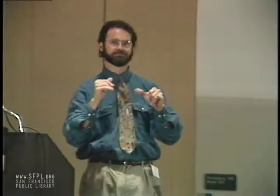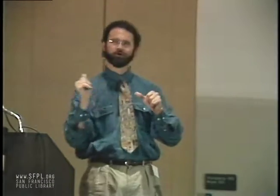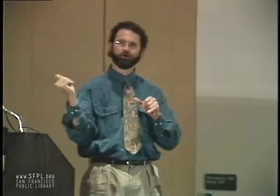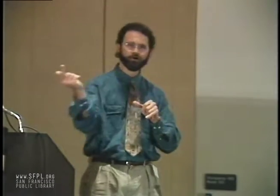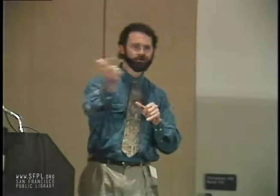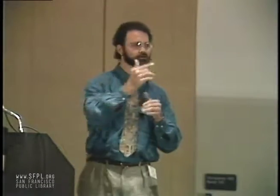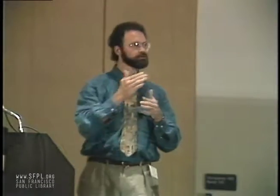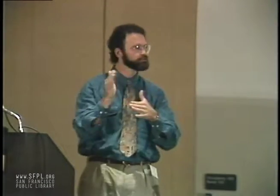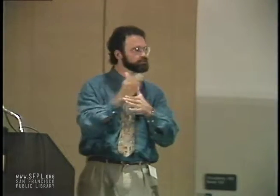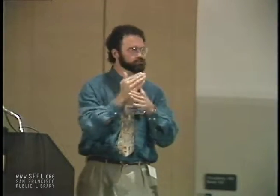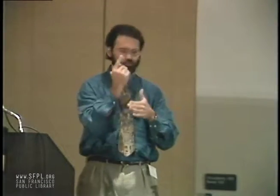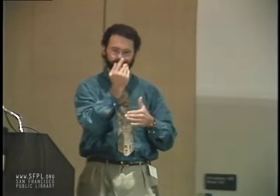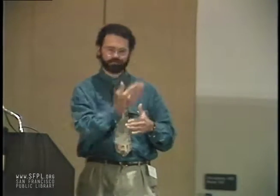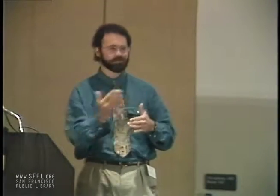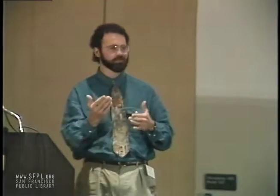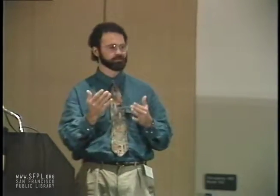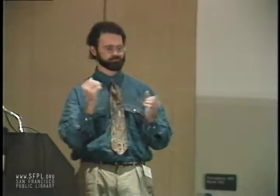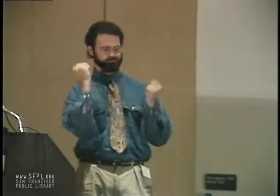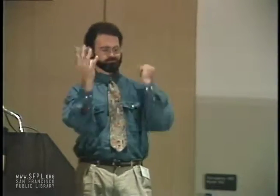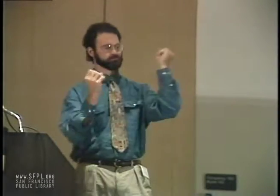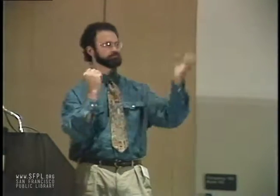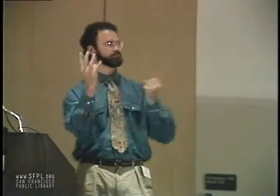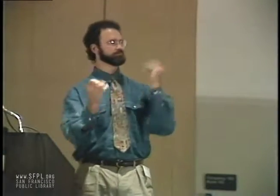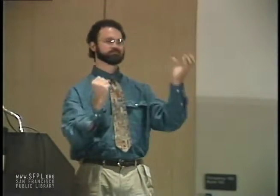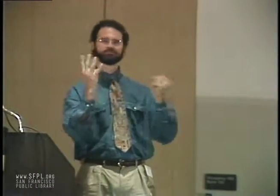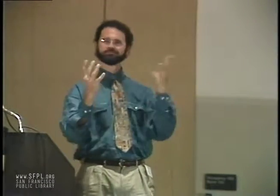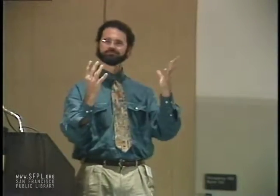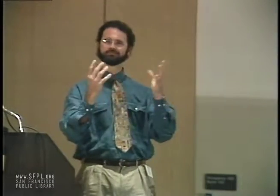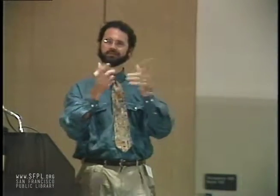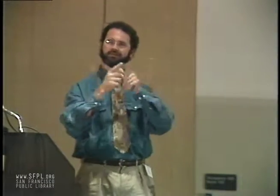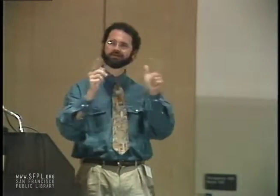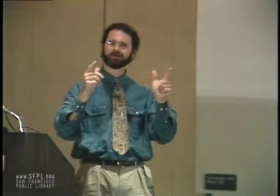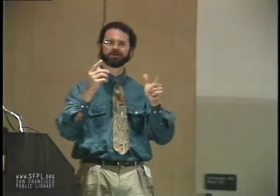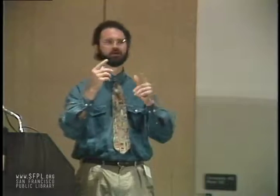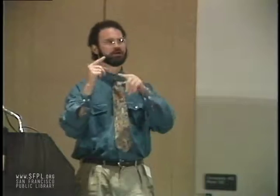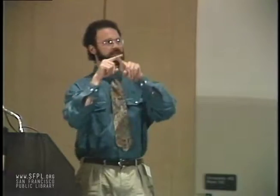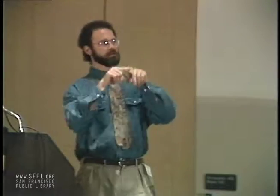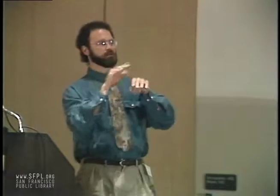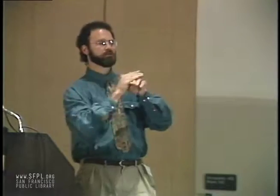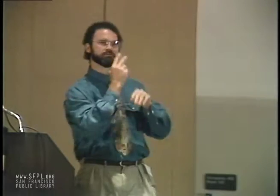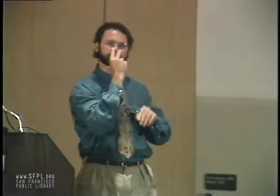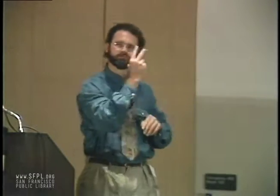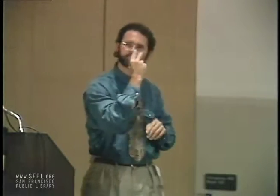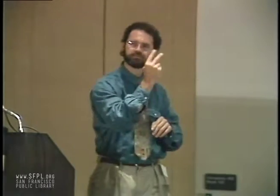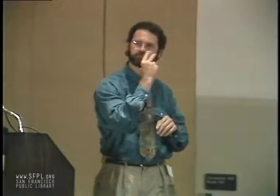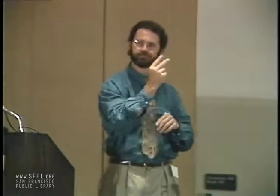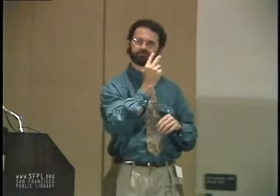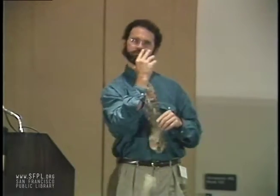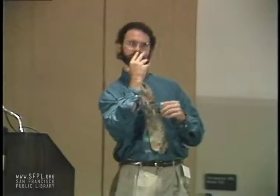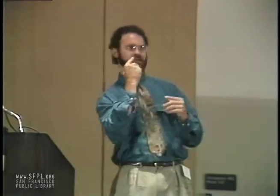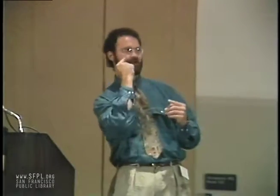are the universals among these deaf cultures? One, of course, is that it's a visual language, it's signed.